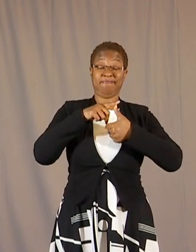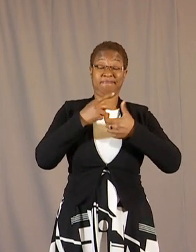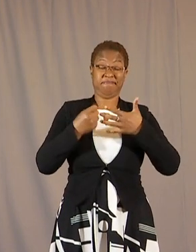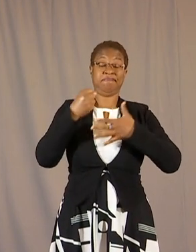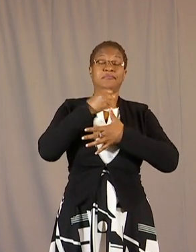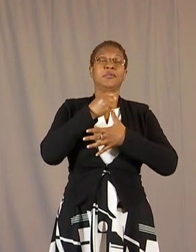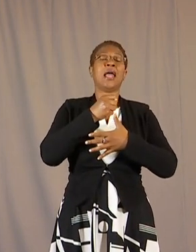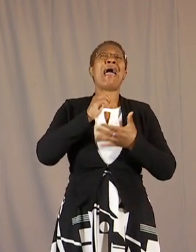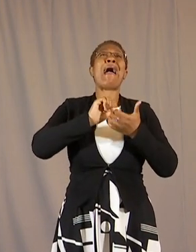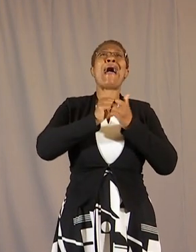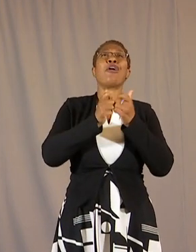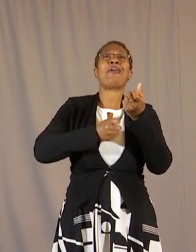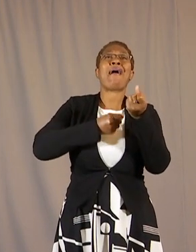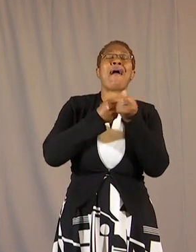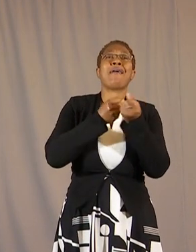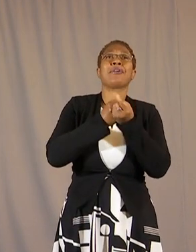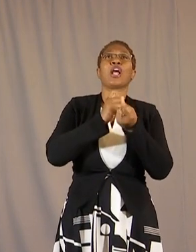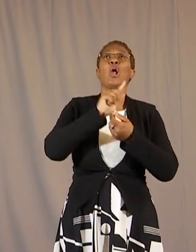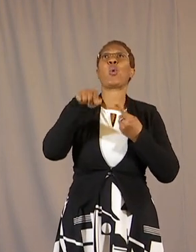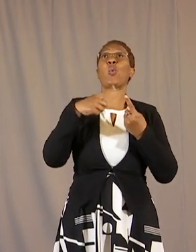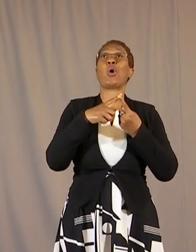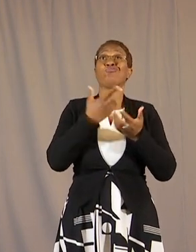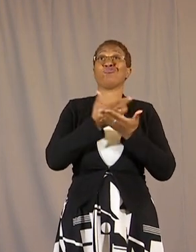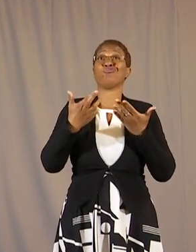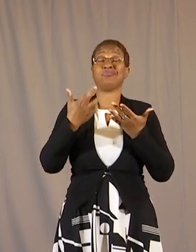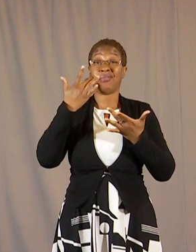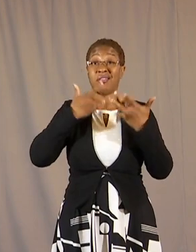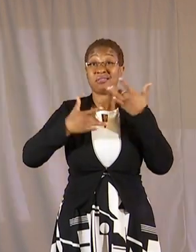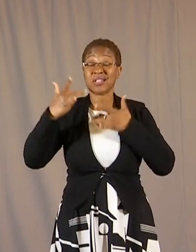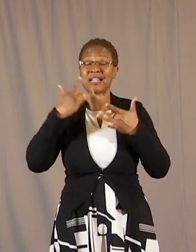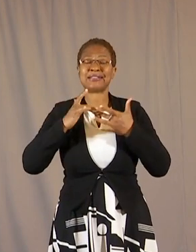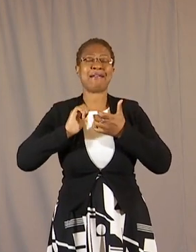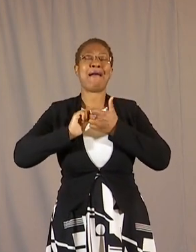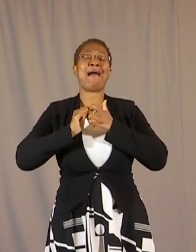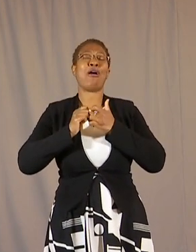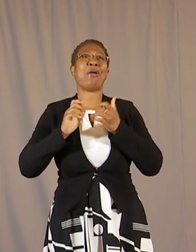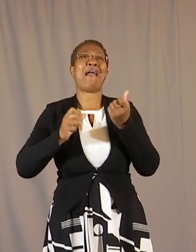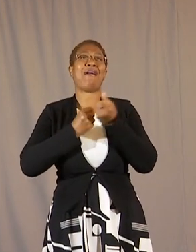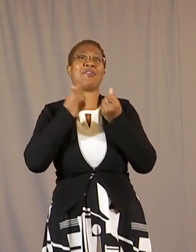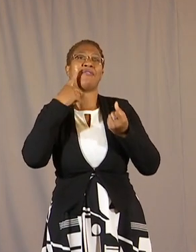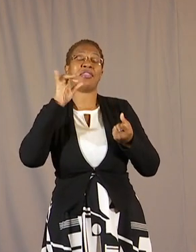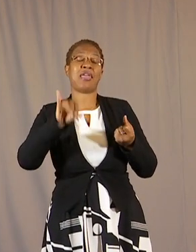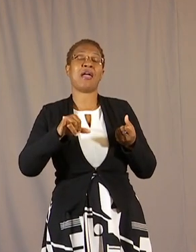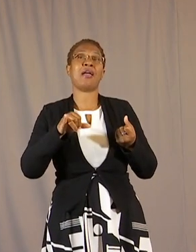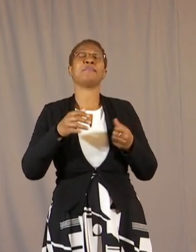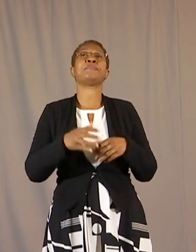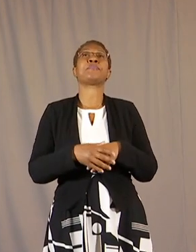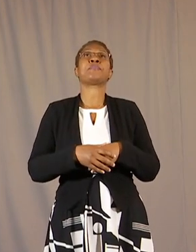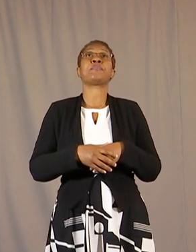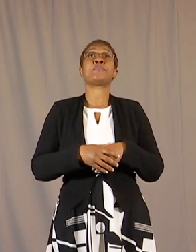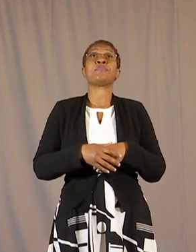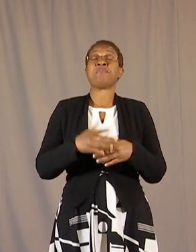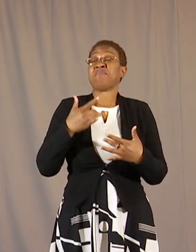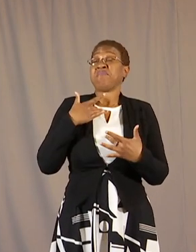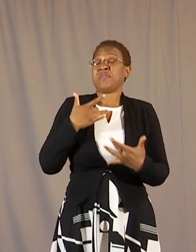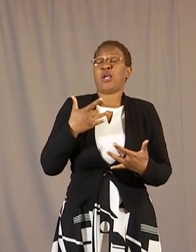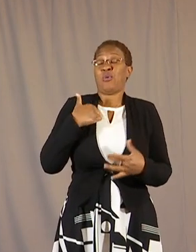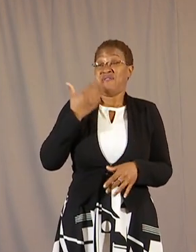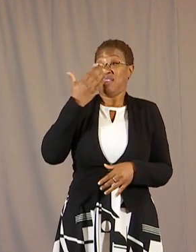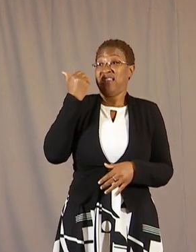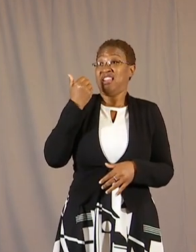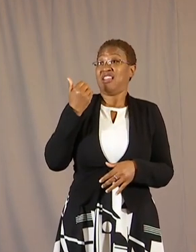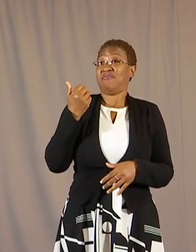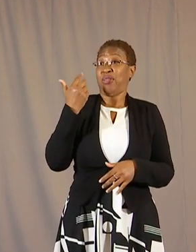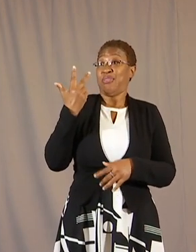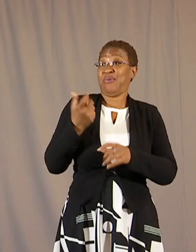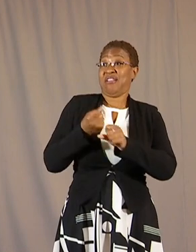there's scarce resources, limited resources. So for example, I think sometimes we forget what it was like just a couple years ago,